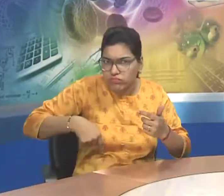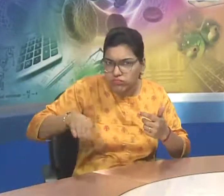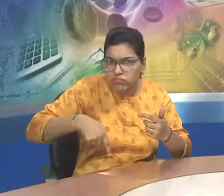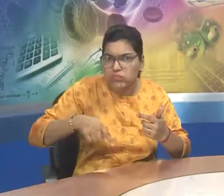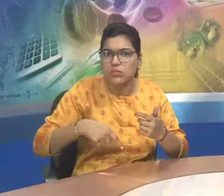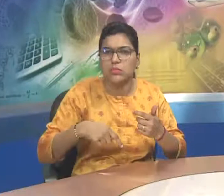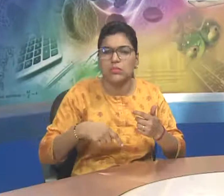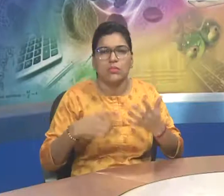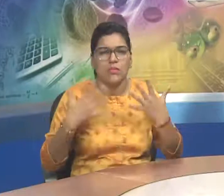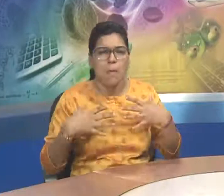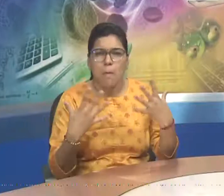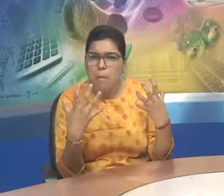that is